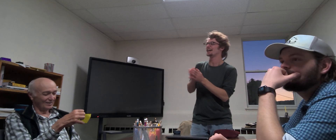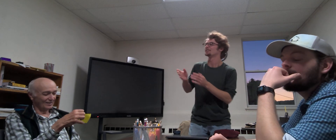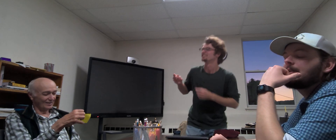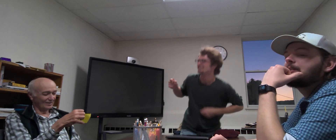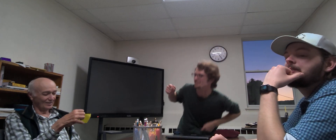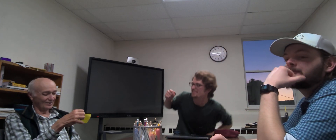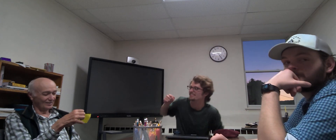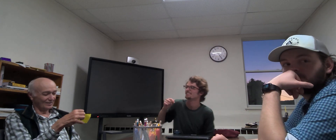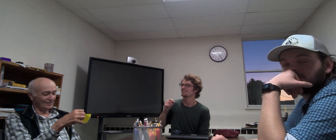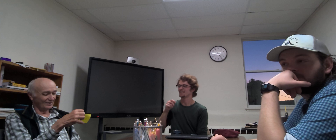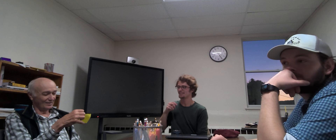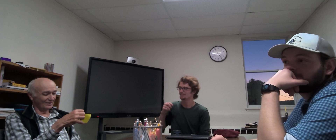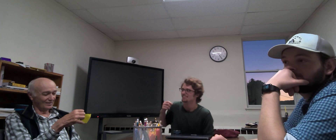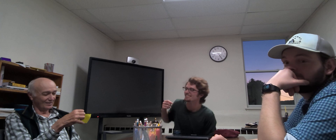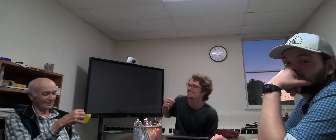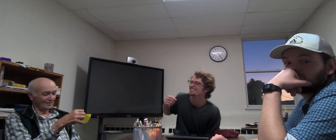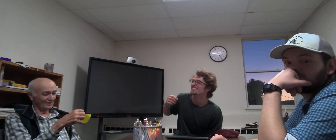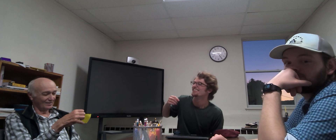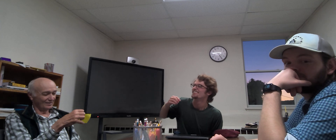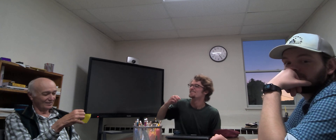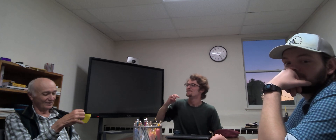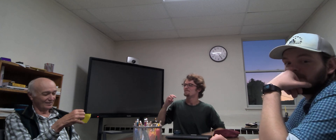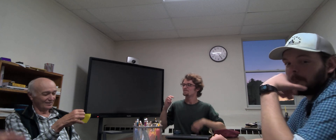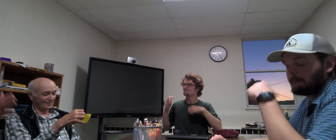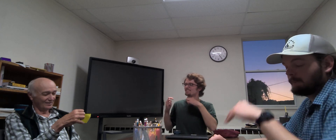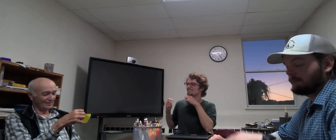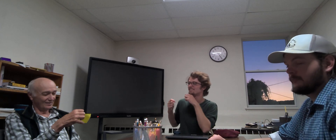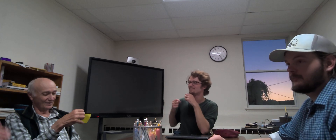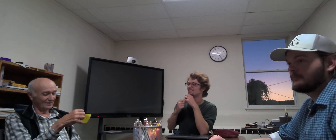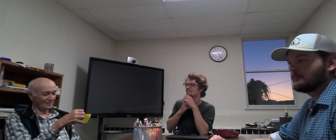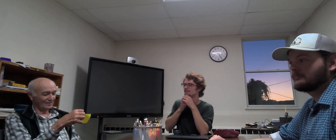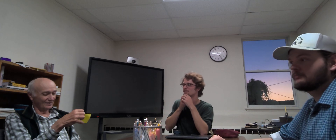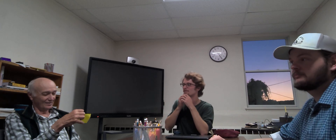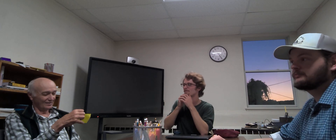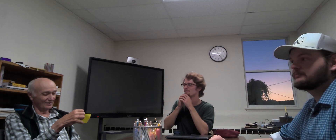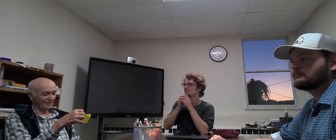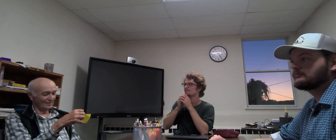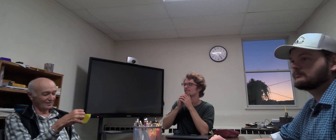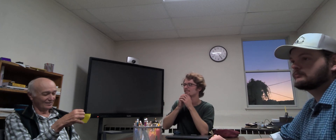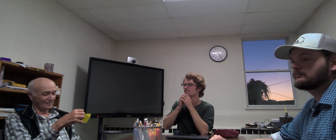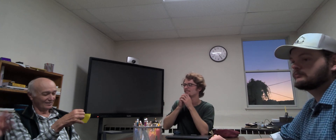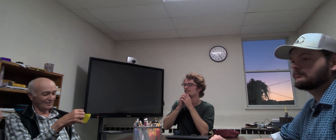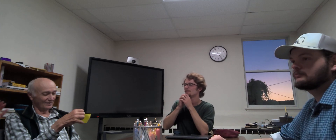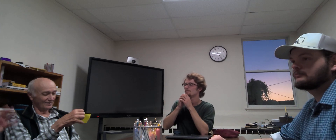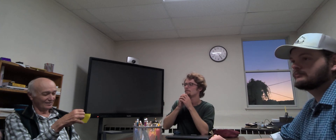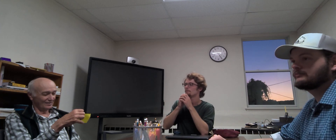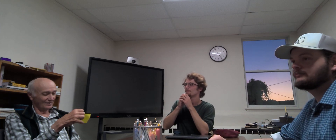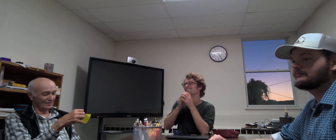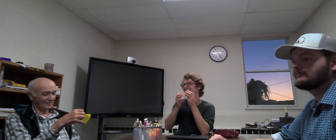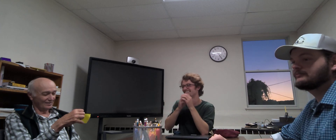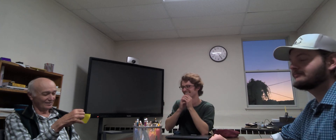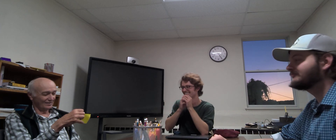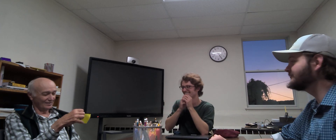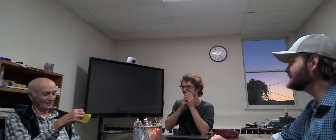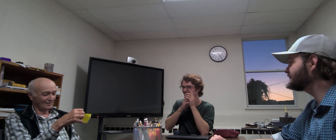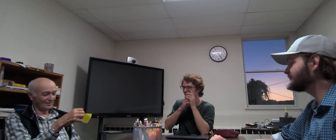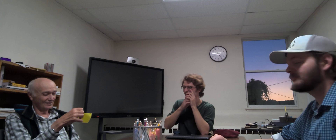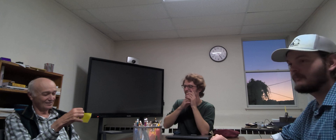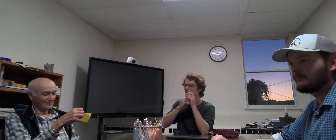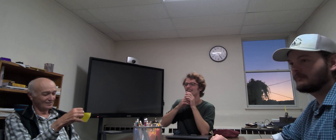you feeling with this right now? I guess I'm supposed to be talking to somebody or signing with some of these other people.